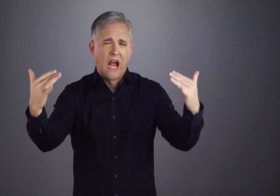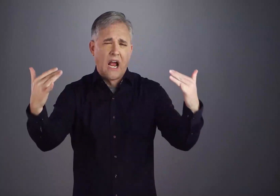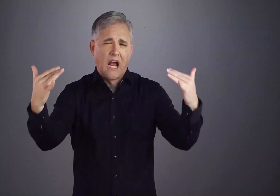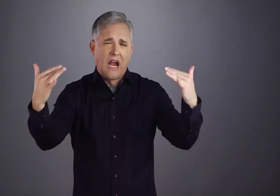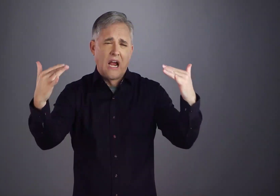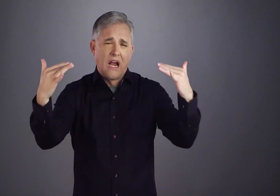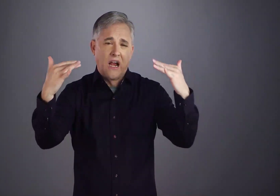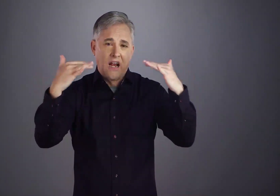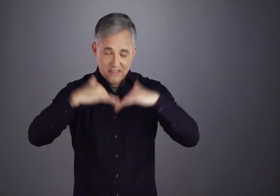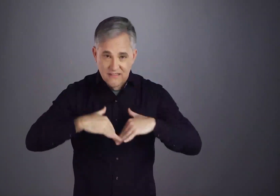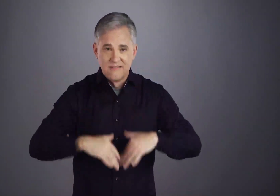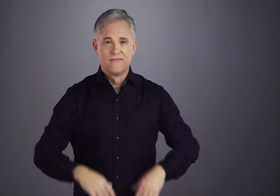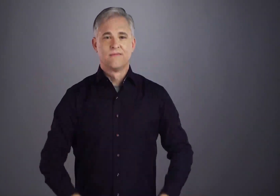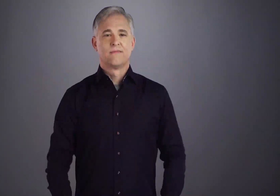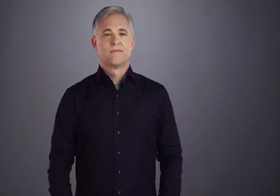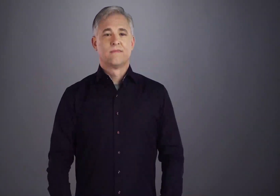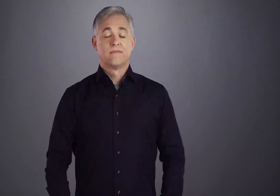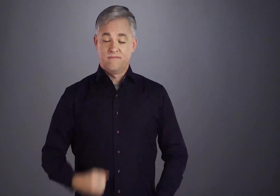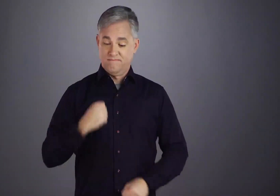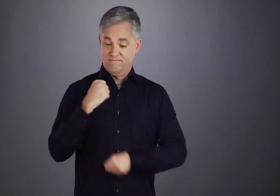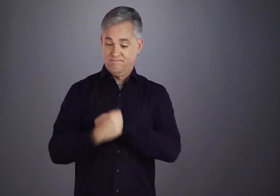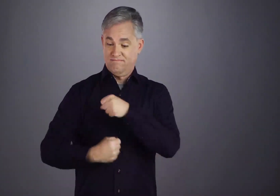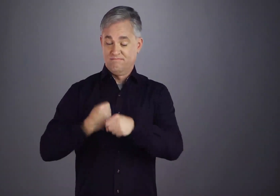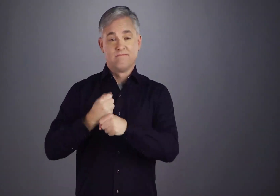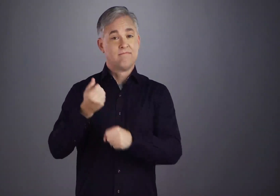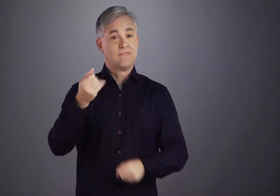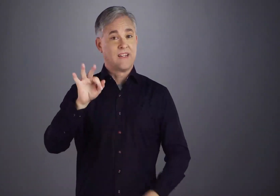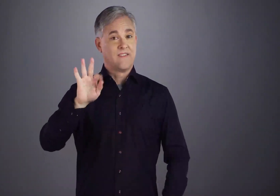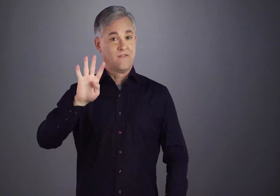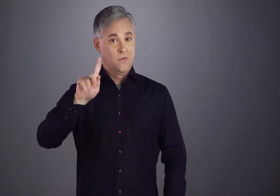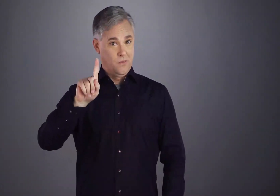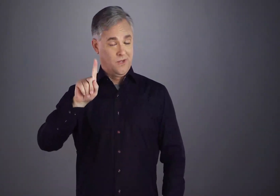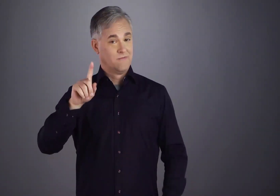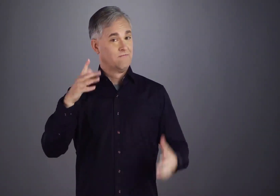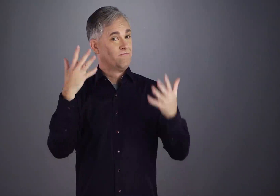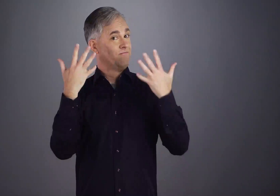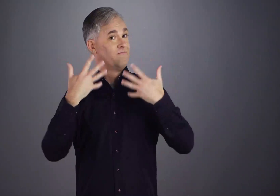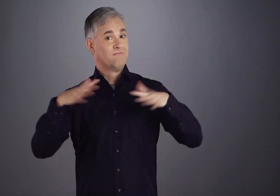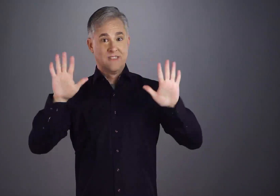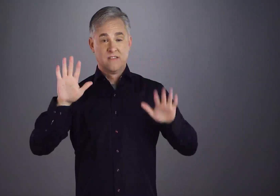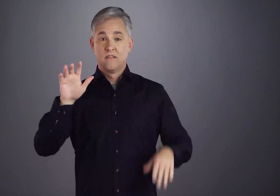By the close of 1941, AA numbered 8,000 members.